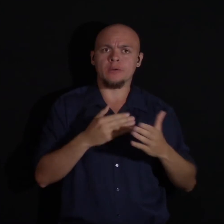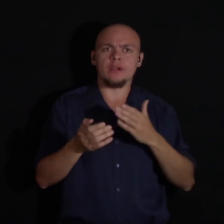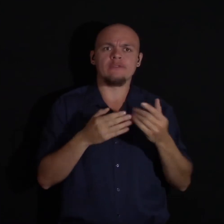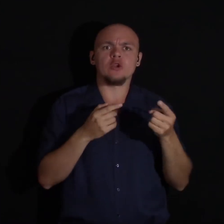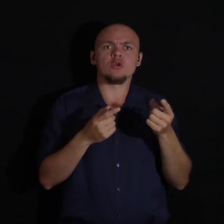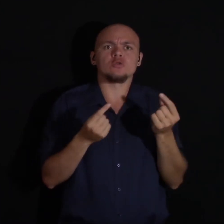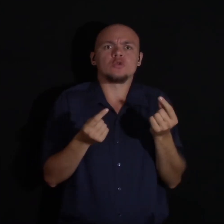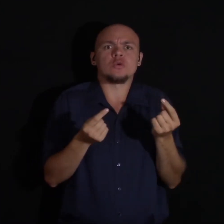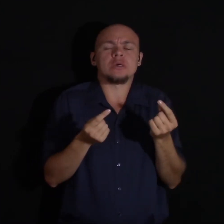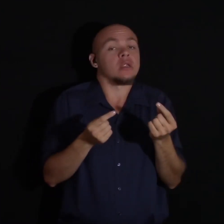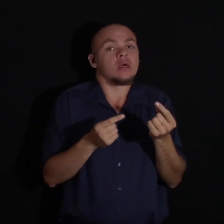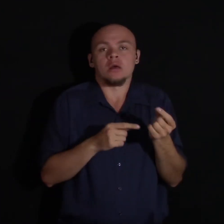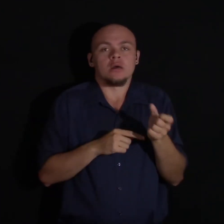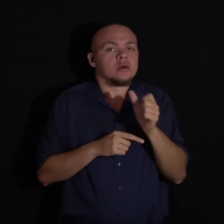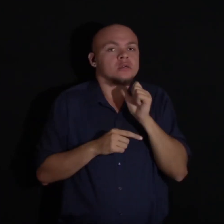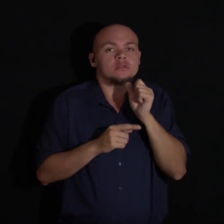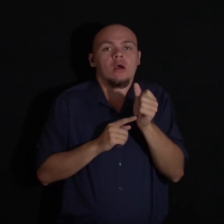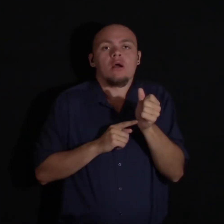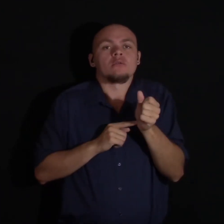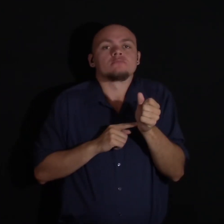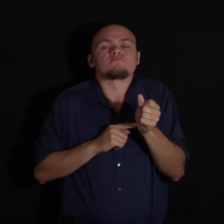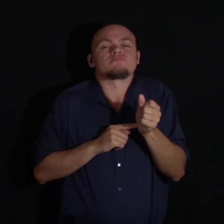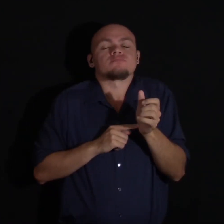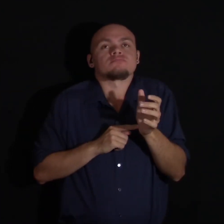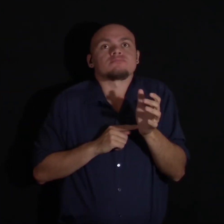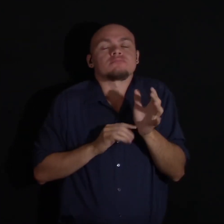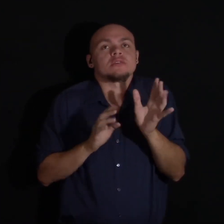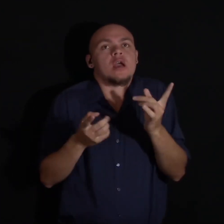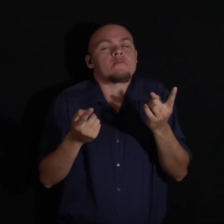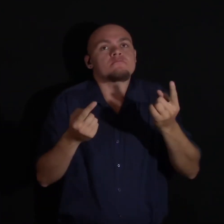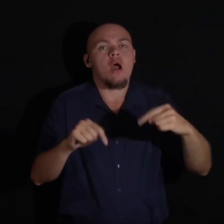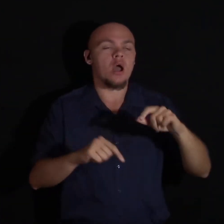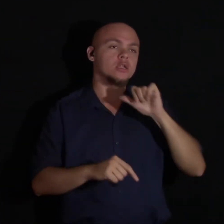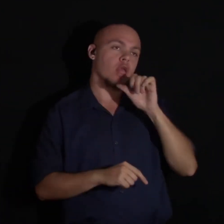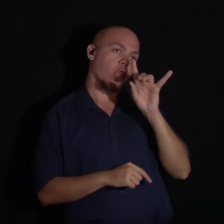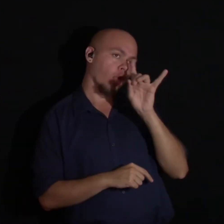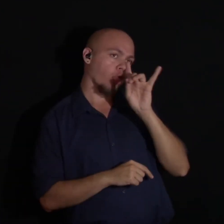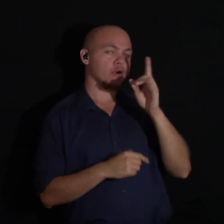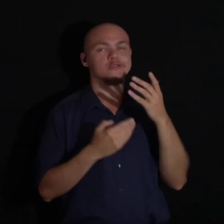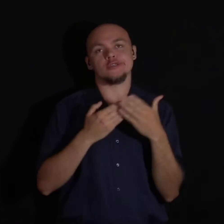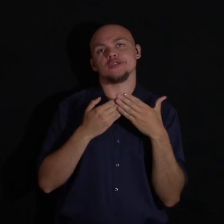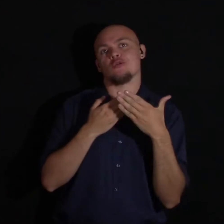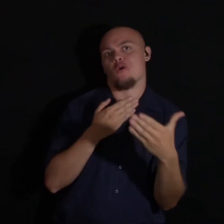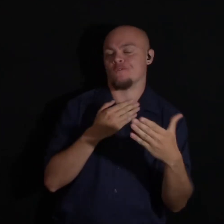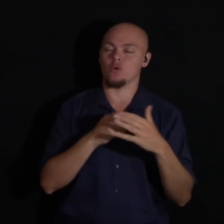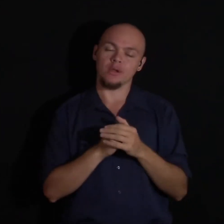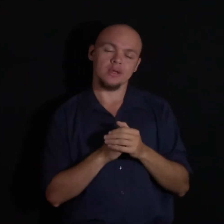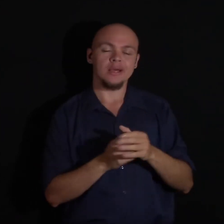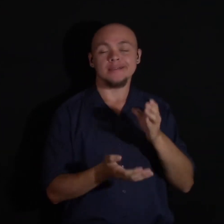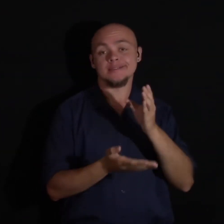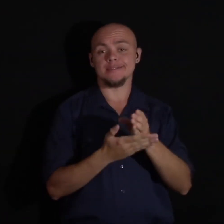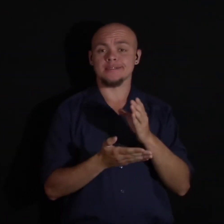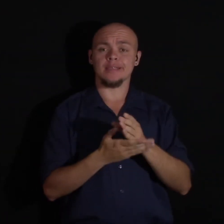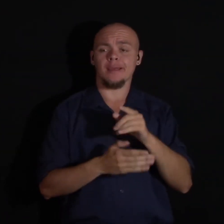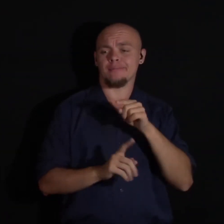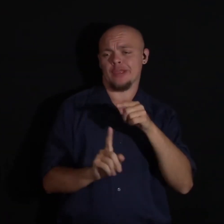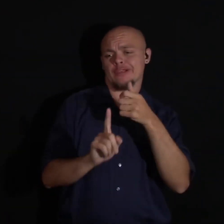do, just don't. Come on. Don't be a prude. Just go for it. Stop acting like such a